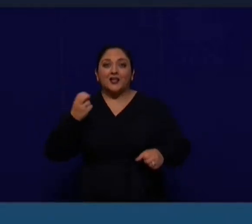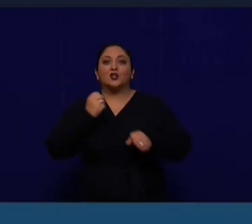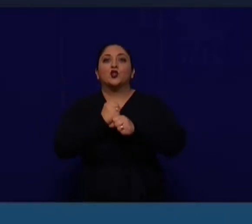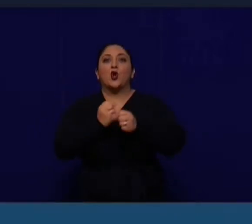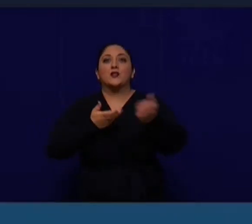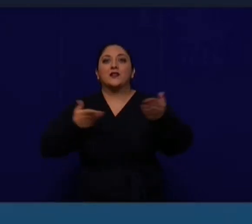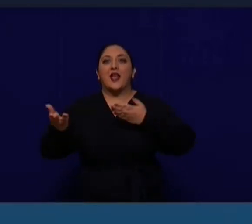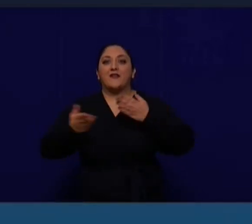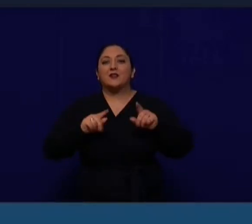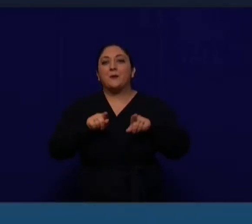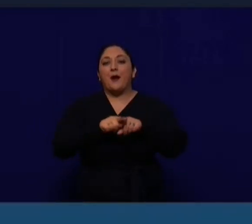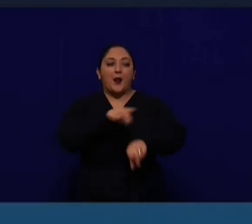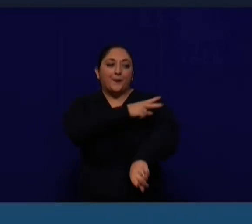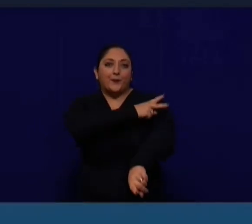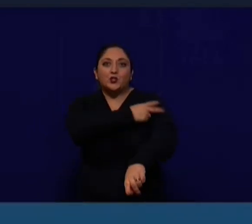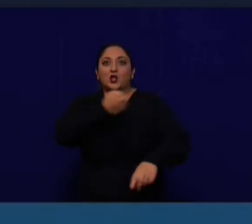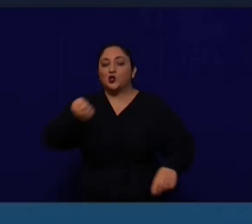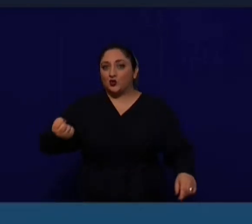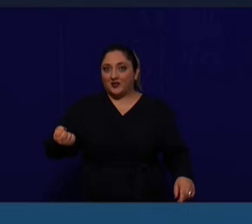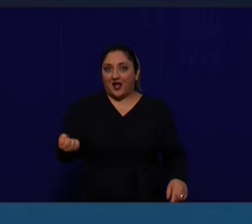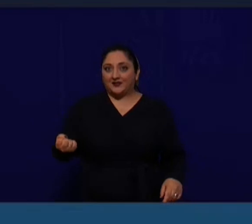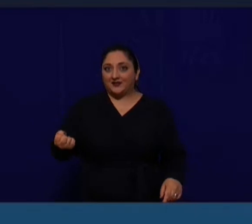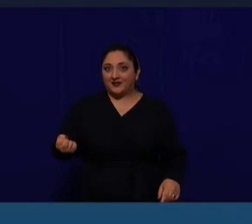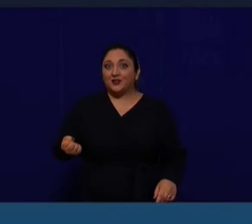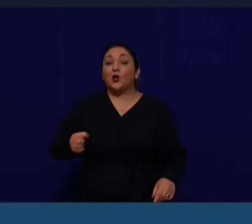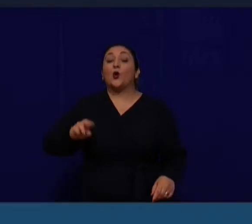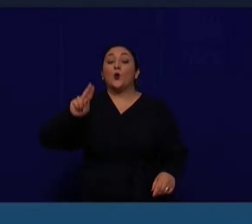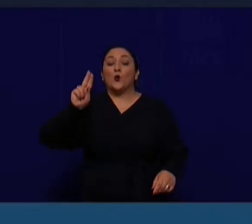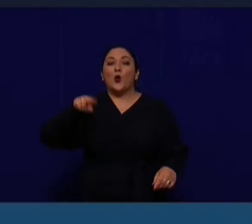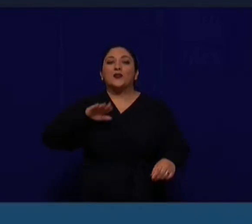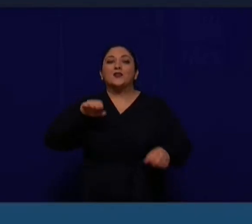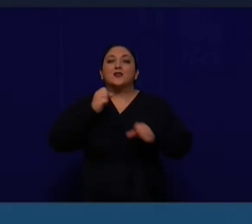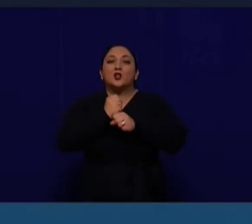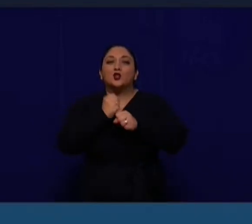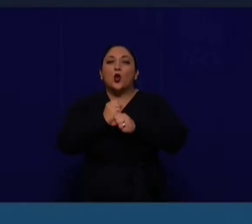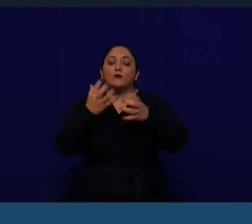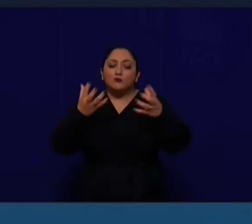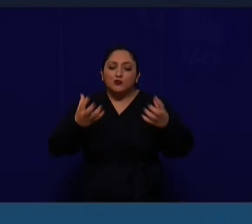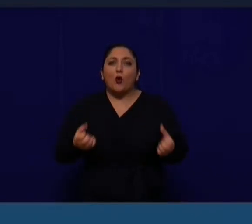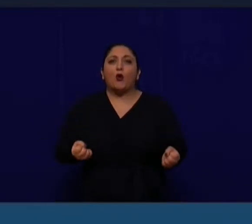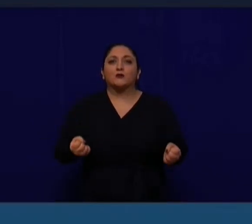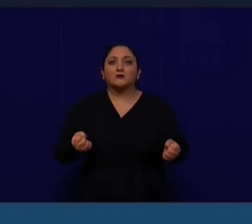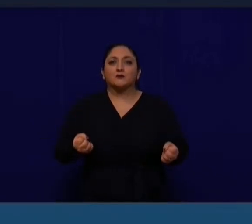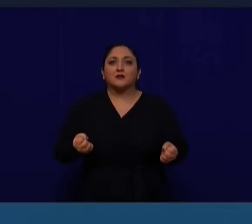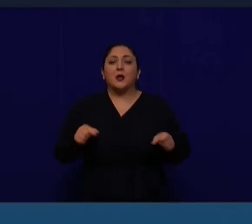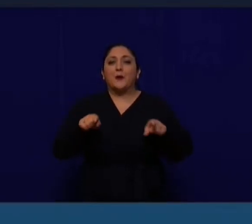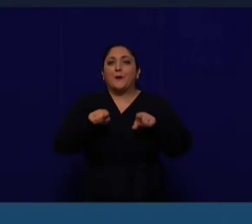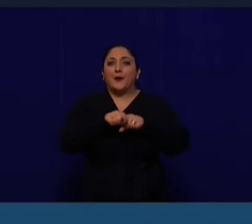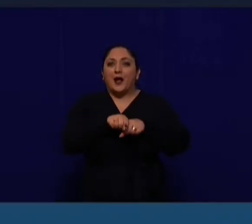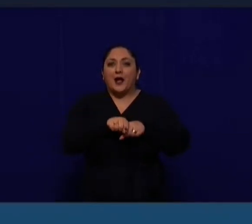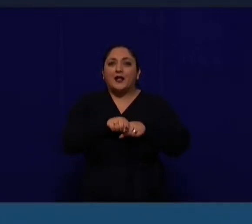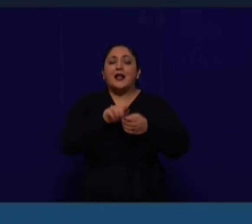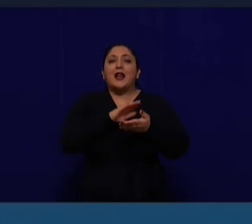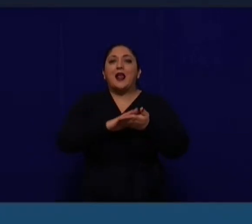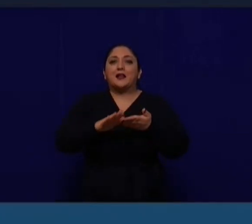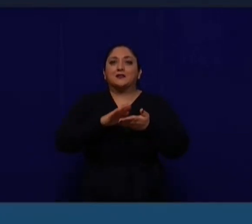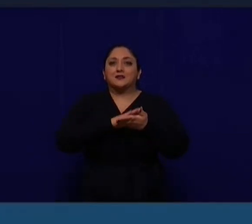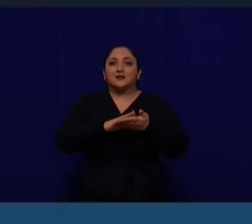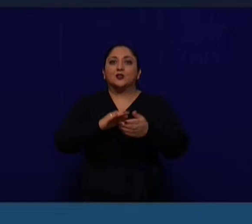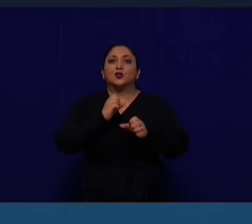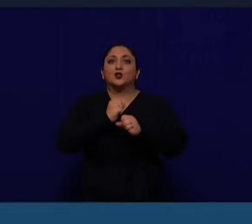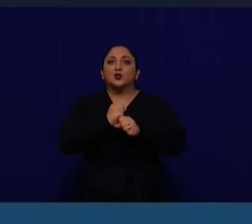anka għaddejjin b'dawk in-nies li huma essential workers fejn sa issa tlaqamna dawk li jħarsu